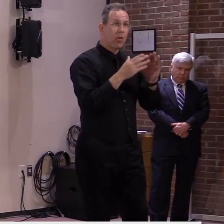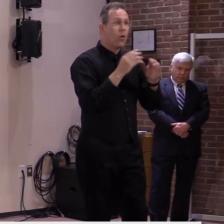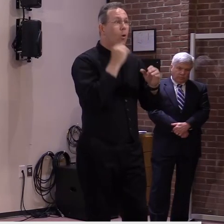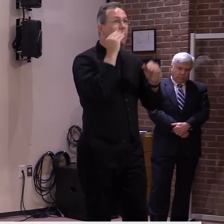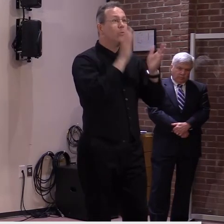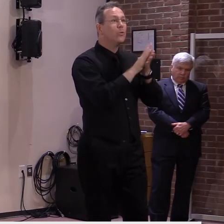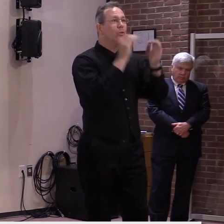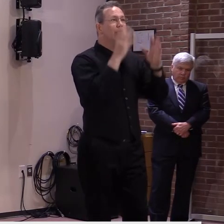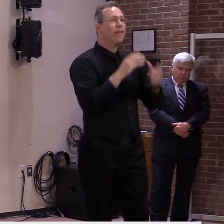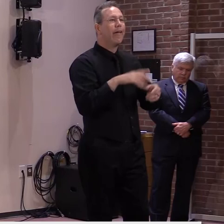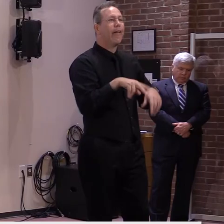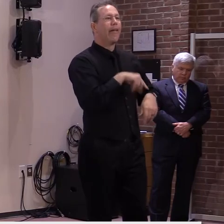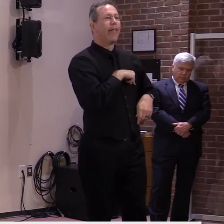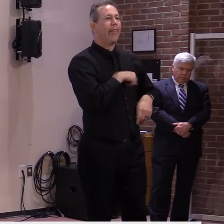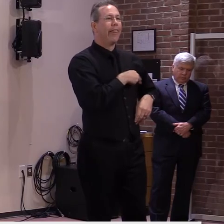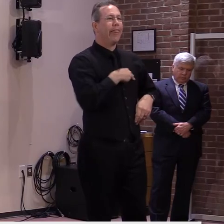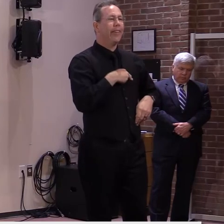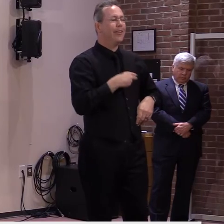Would there be any?